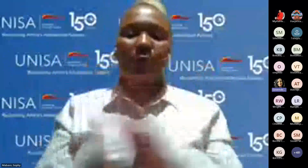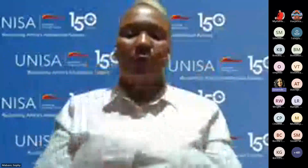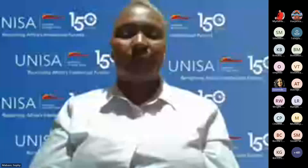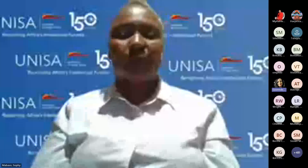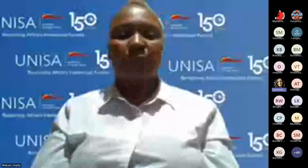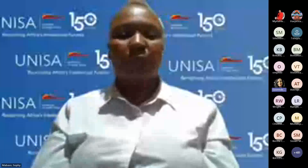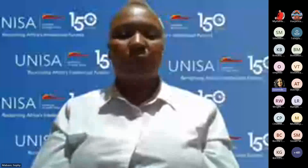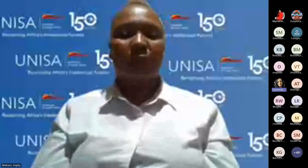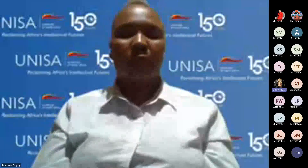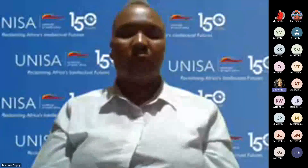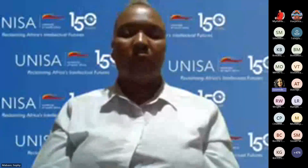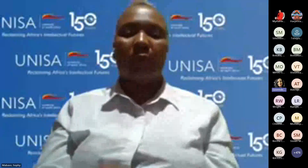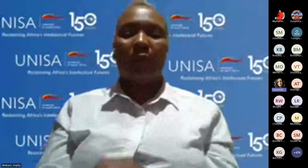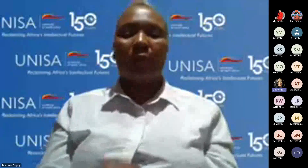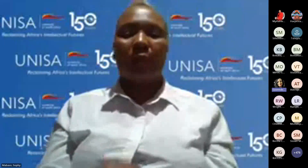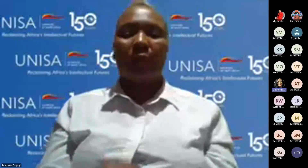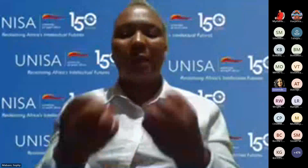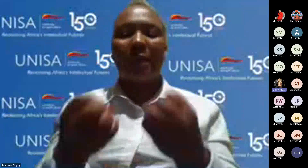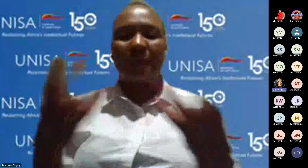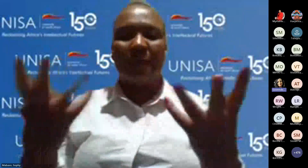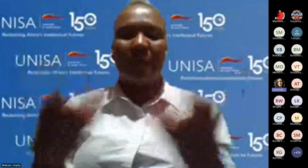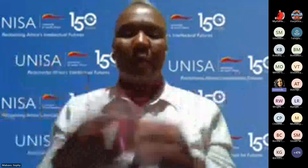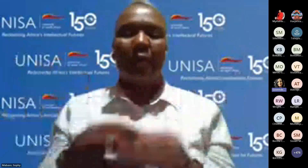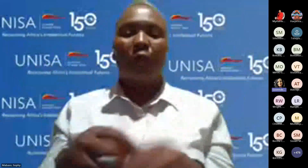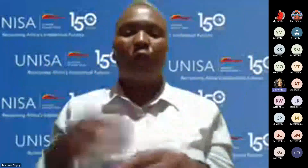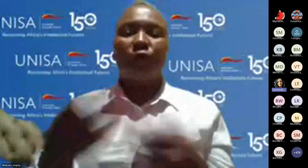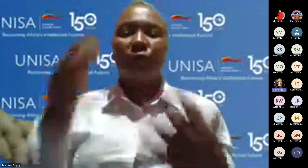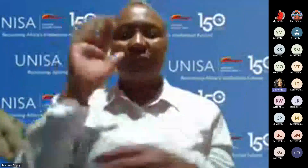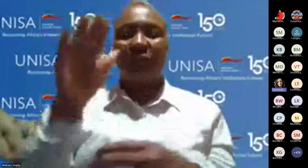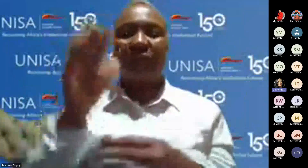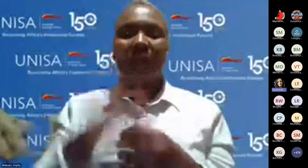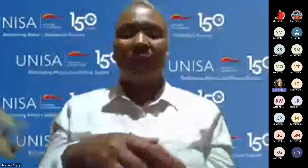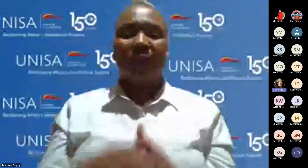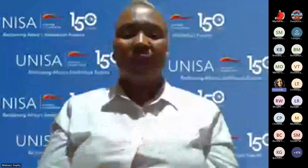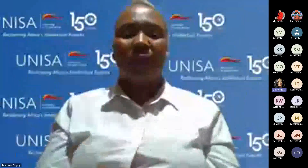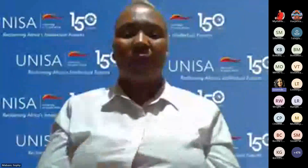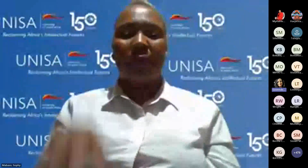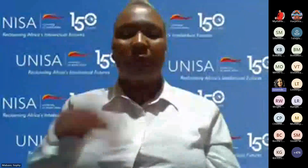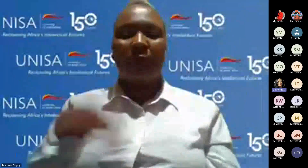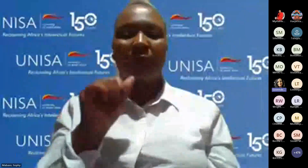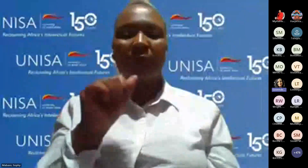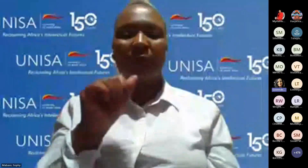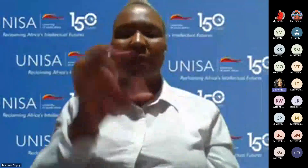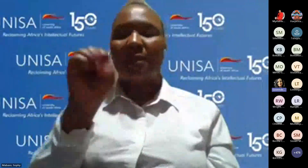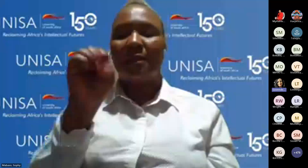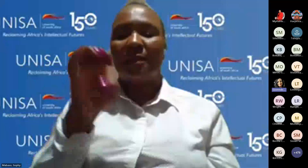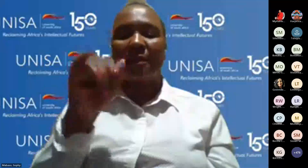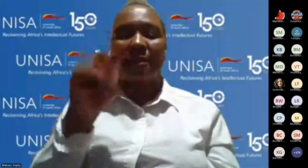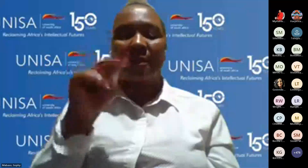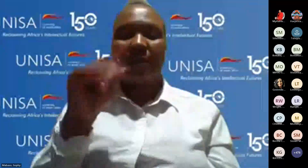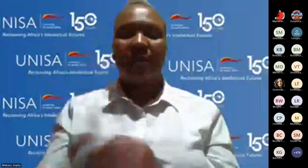Richard. Colleagues, I see a number of hands here. Let's start. Oscarine, Doctor. Fatima. Yes, Selena. Okay,